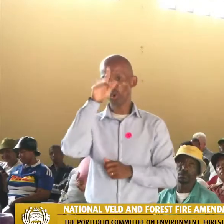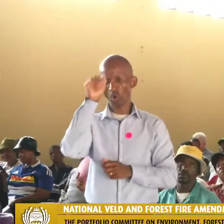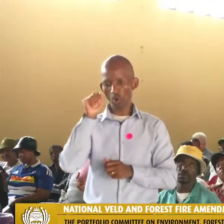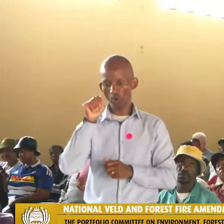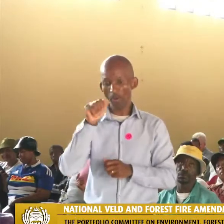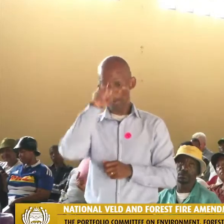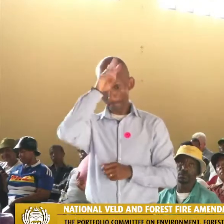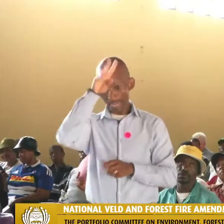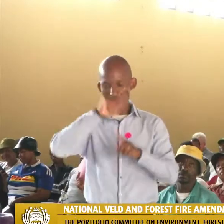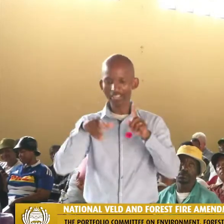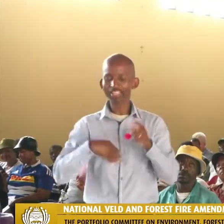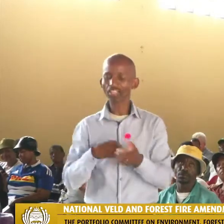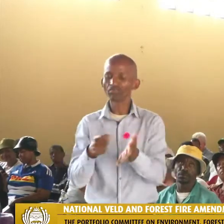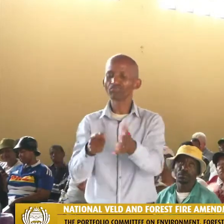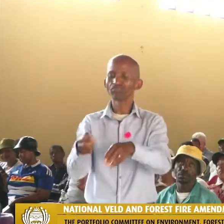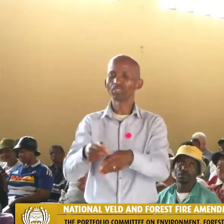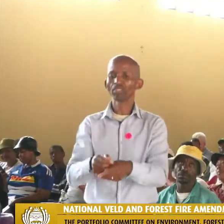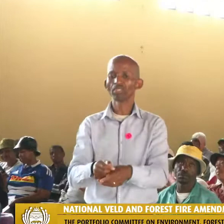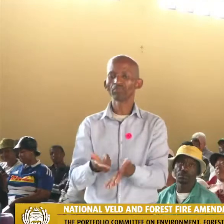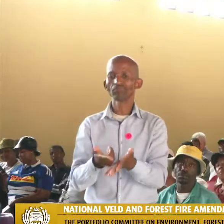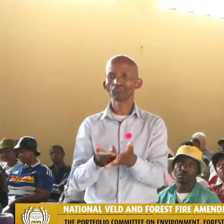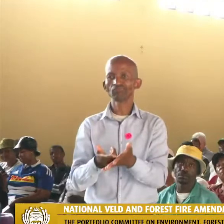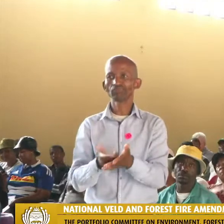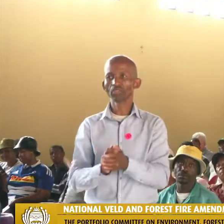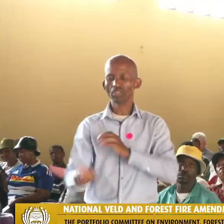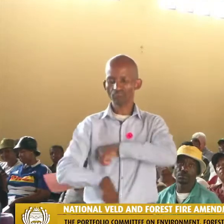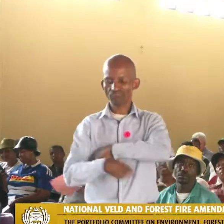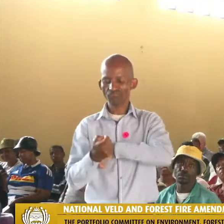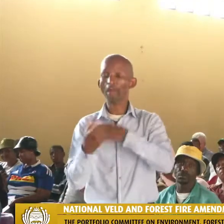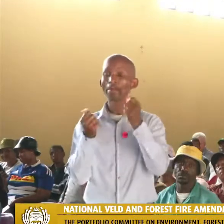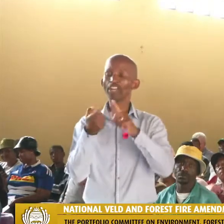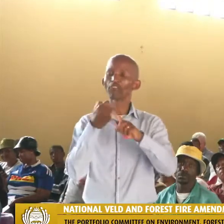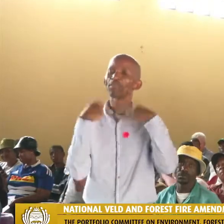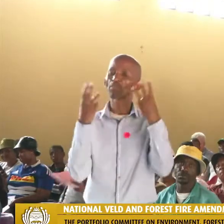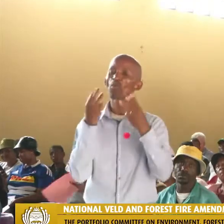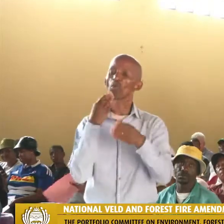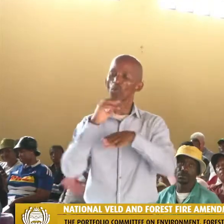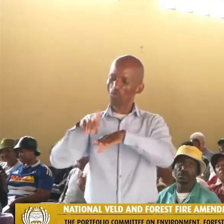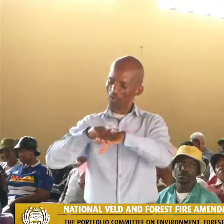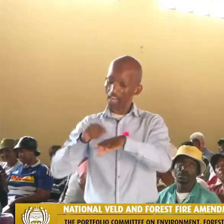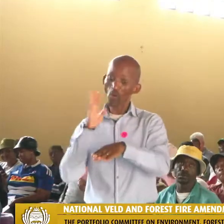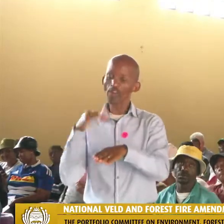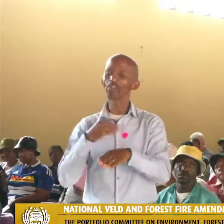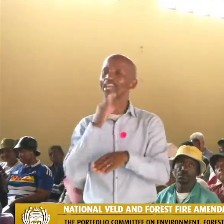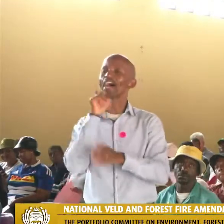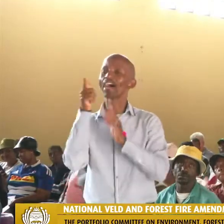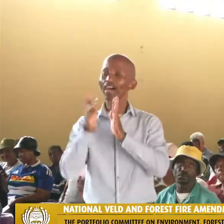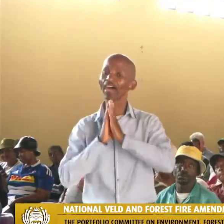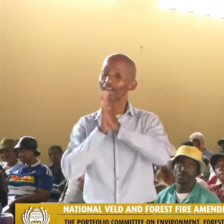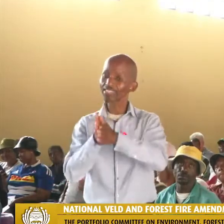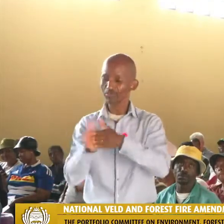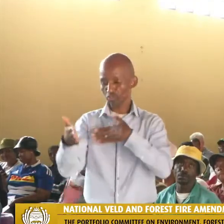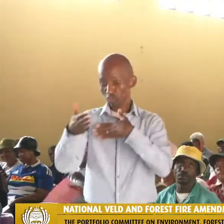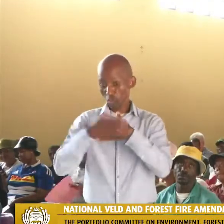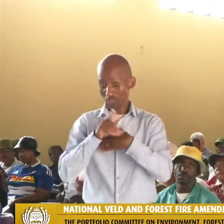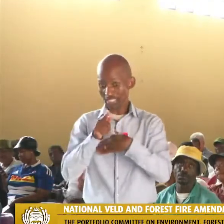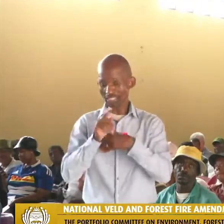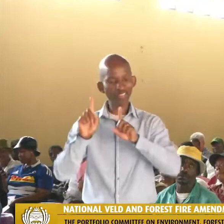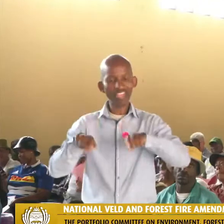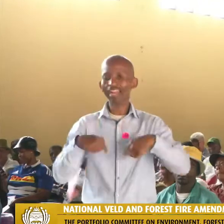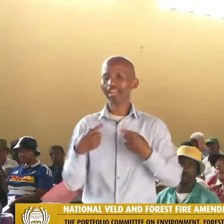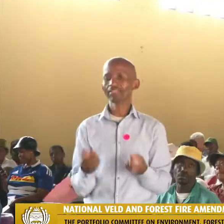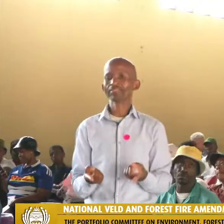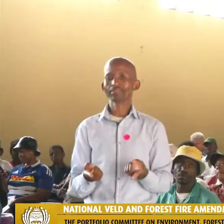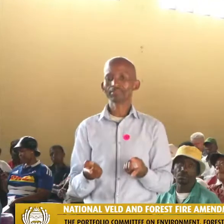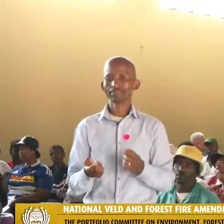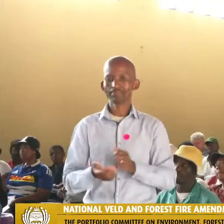mo bathong ba rentileng ba sa bone bo dollar mine ha re ba kwale N12 because o dollar mine ba hard. Now,